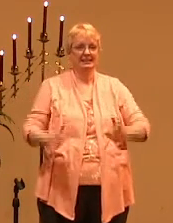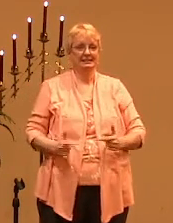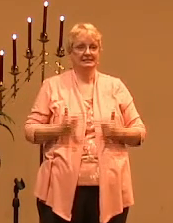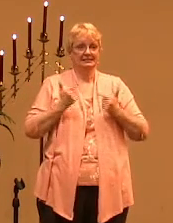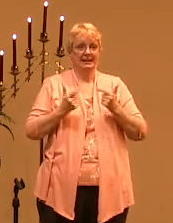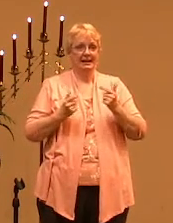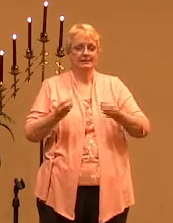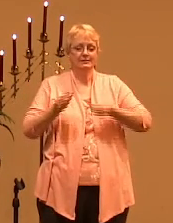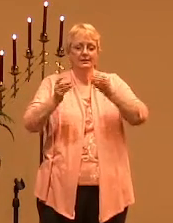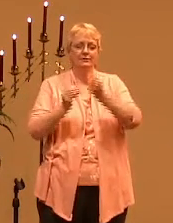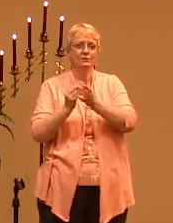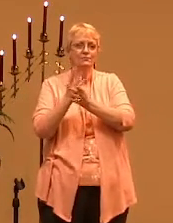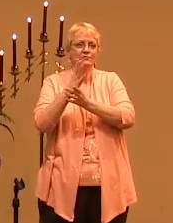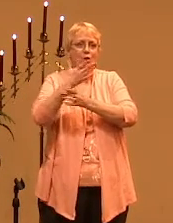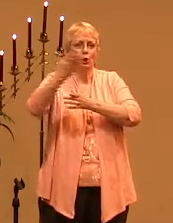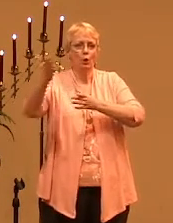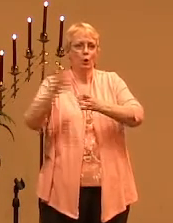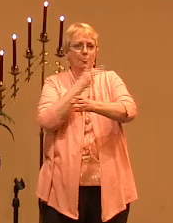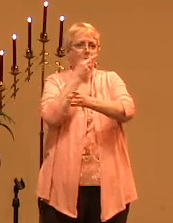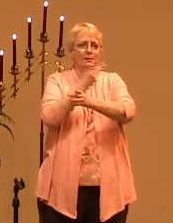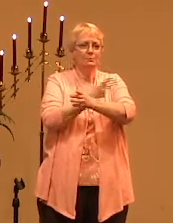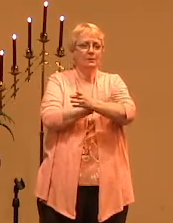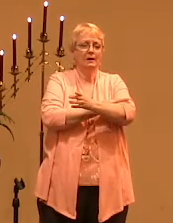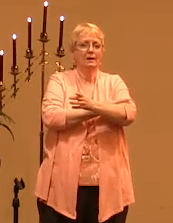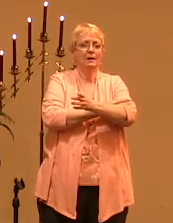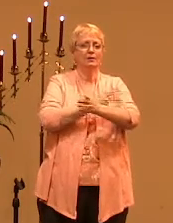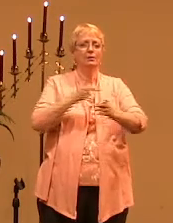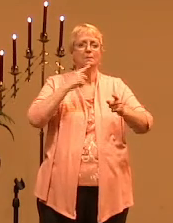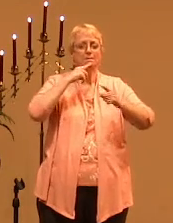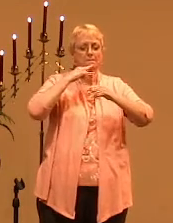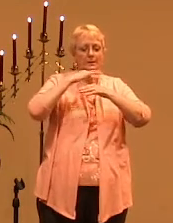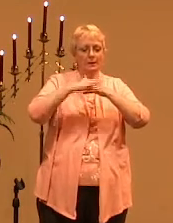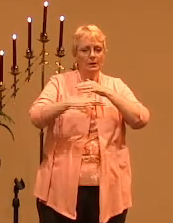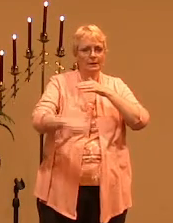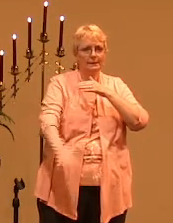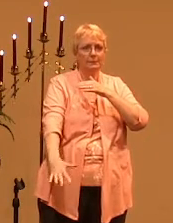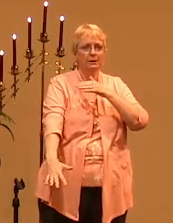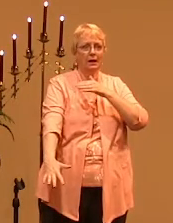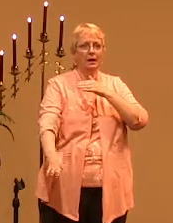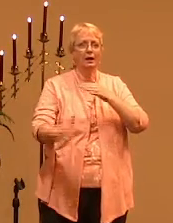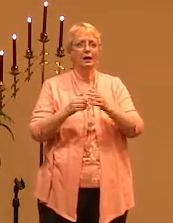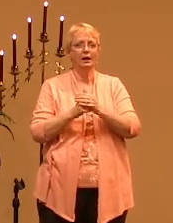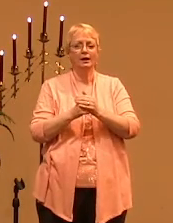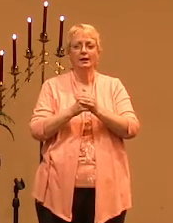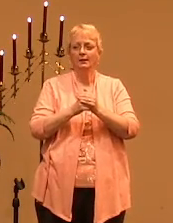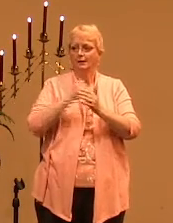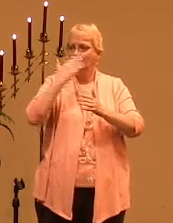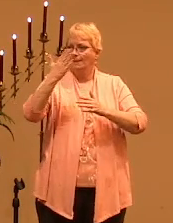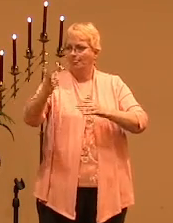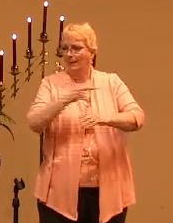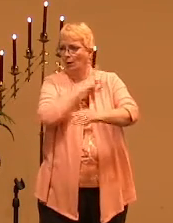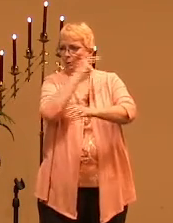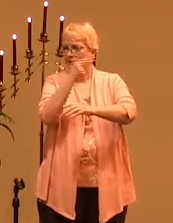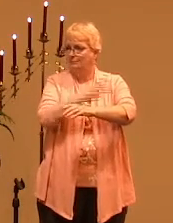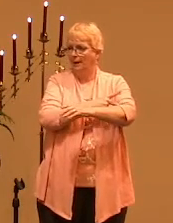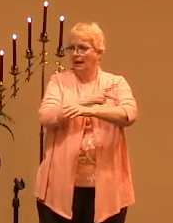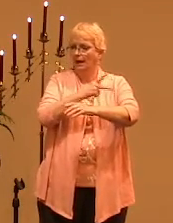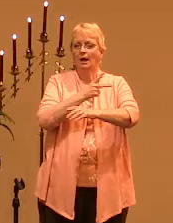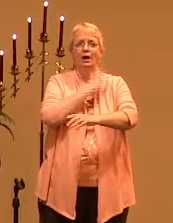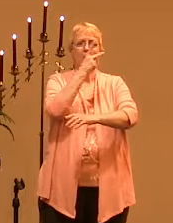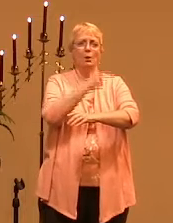lost in its life-giving flow. There's wonderful power in the blood. There